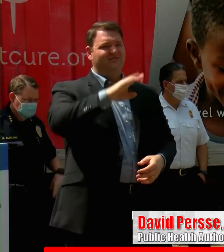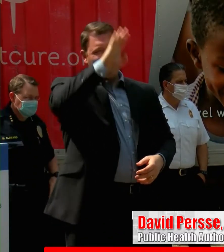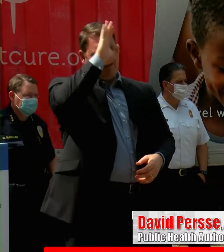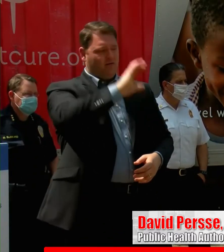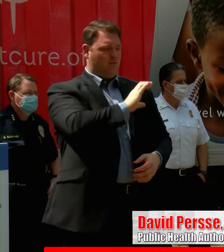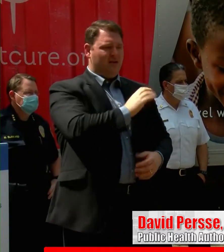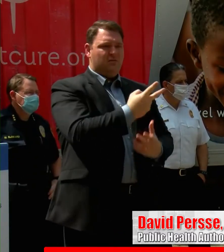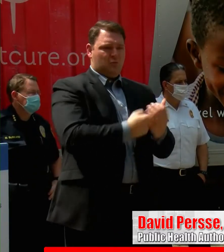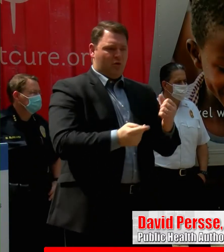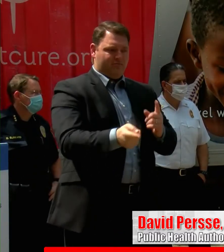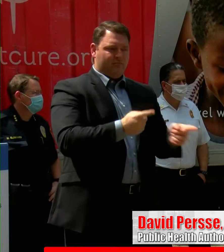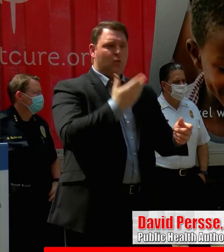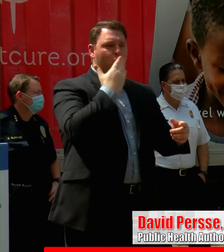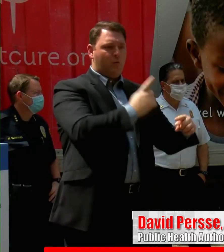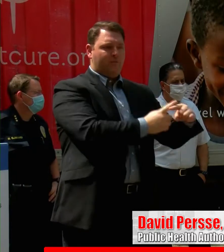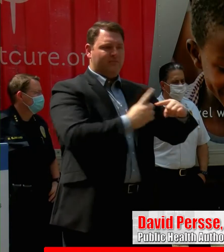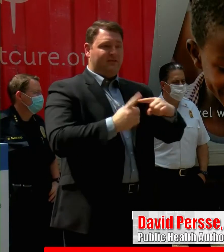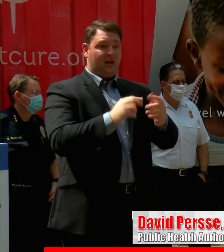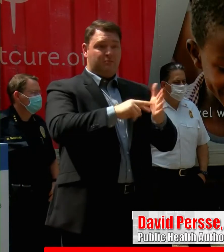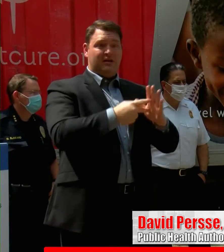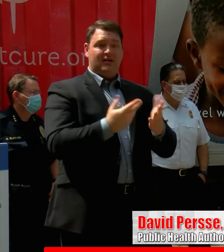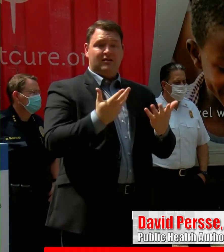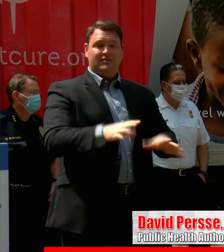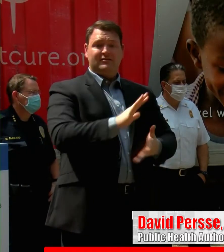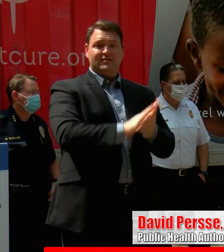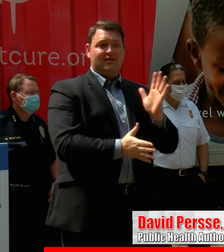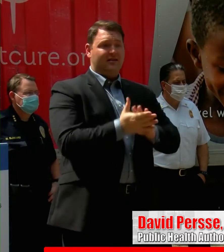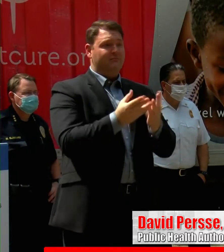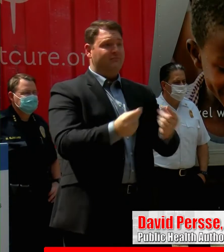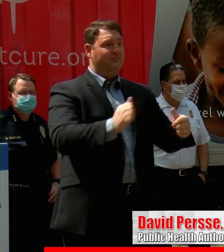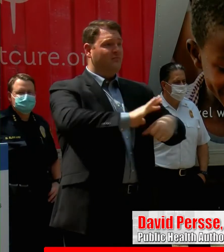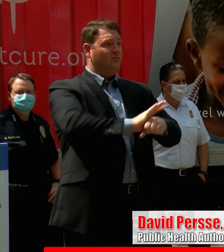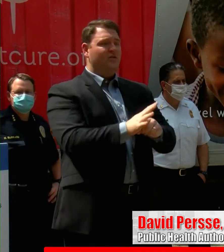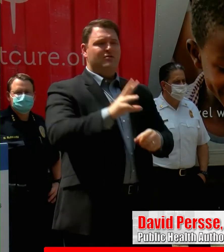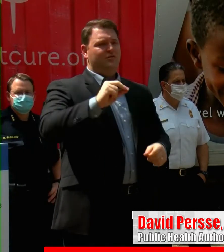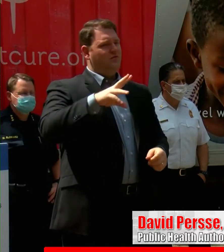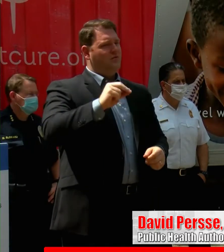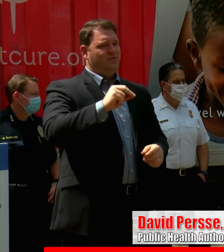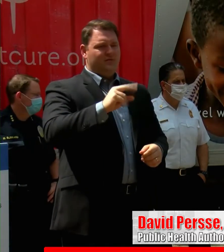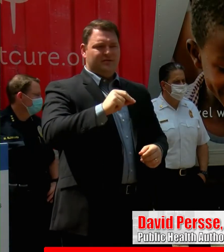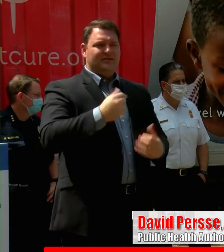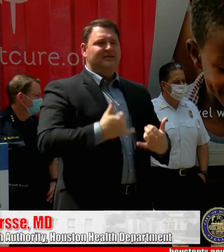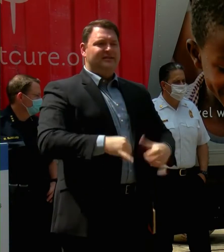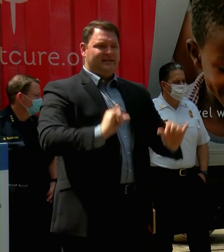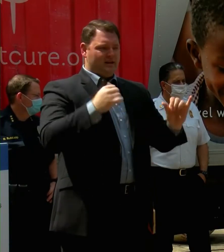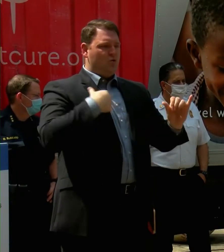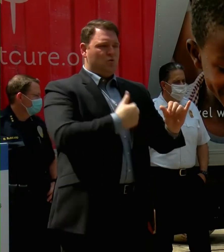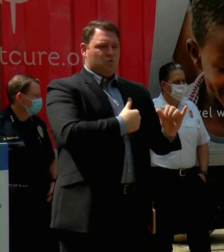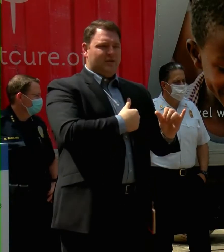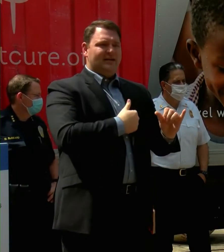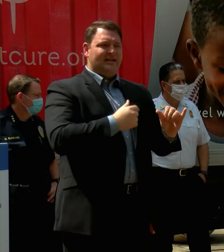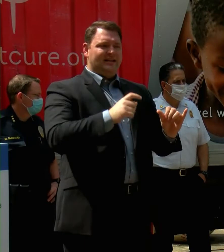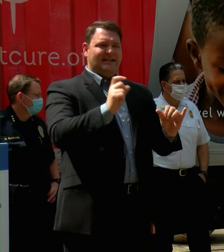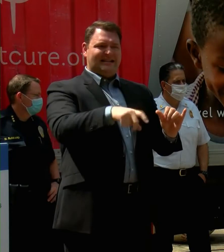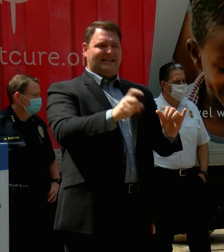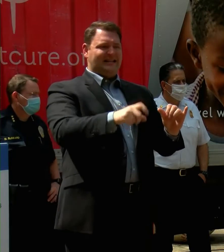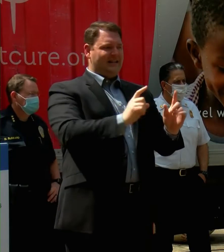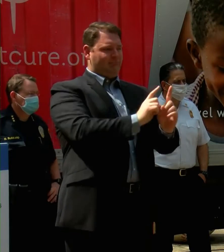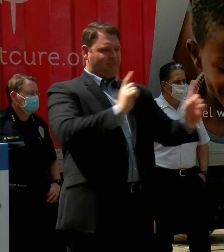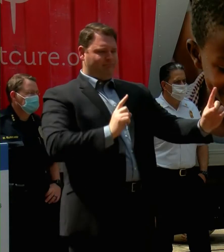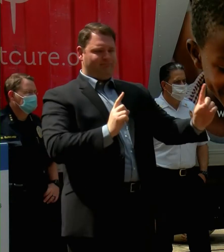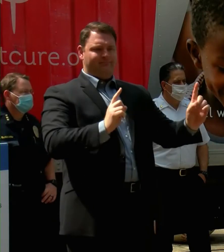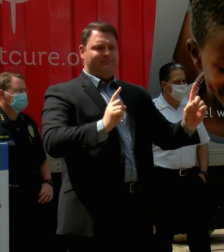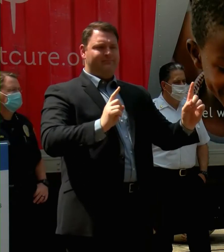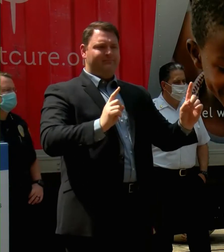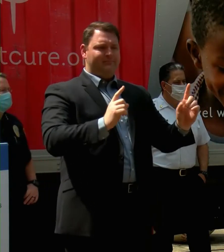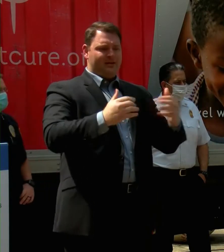left. What that means is that we are all, as a community, doing an increasingly better job of social distancing and keeping our families